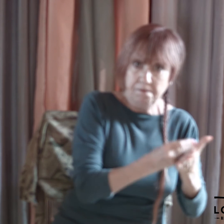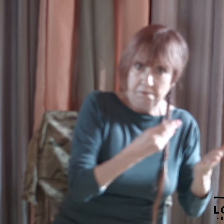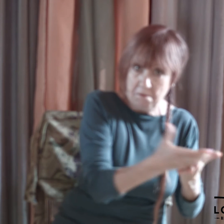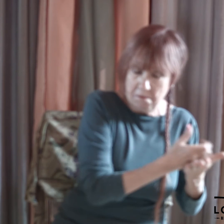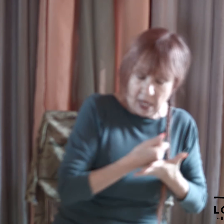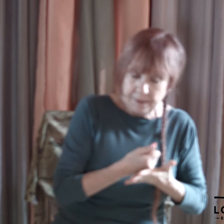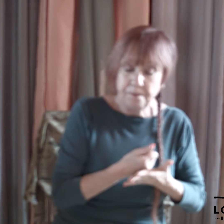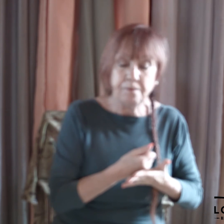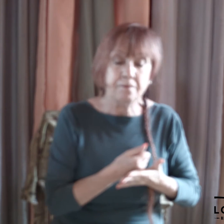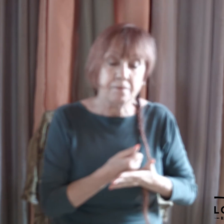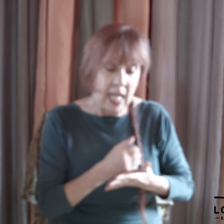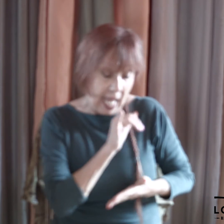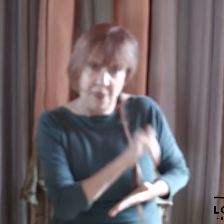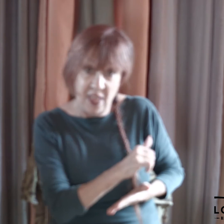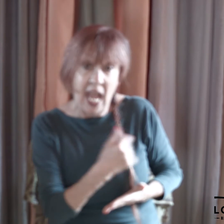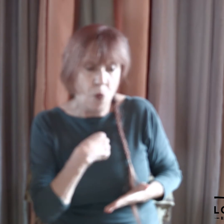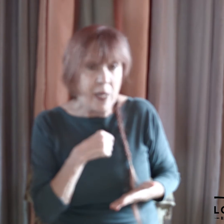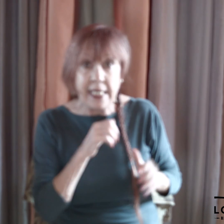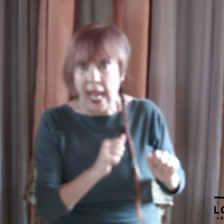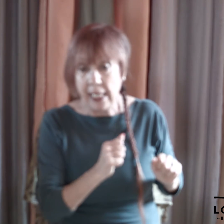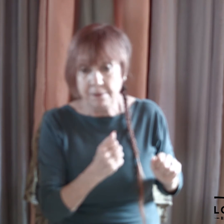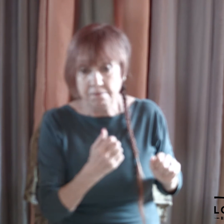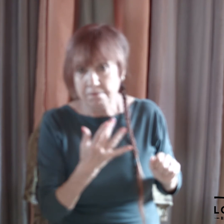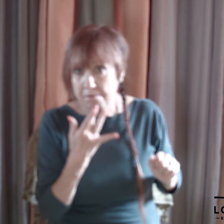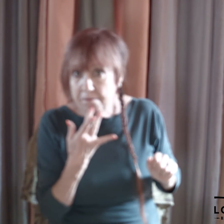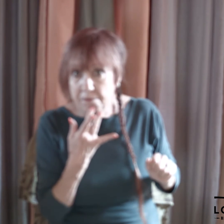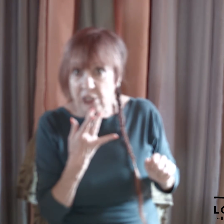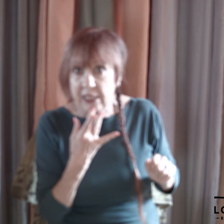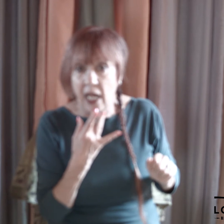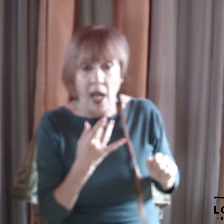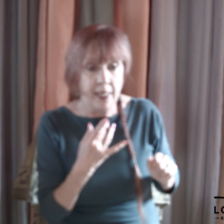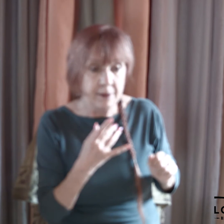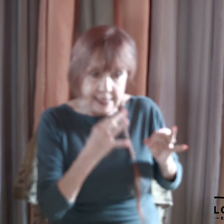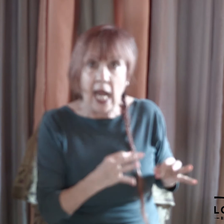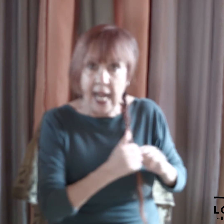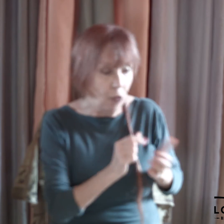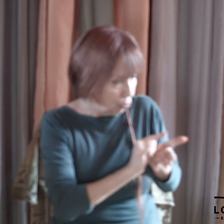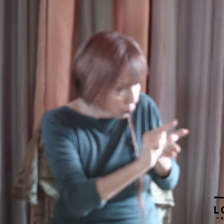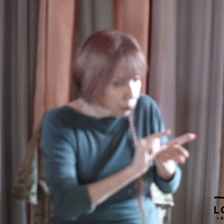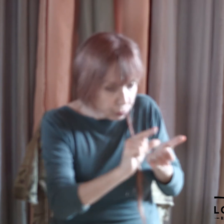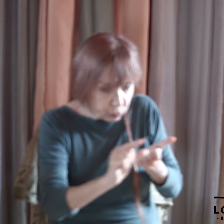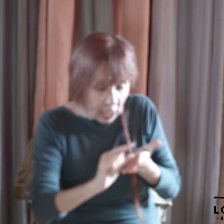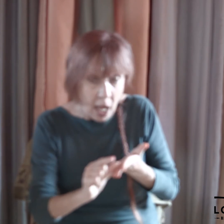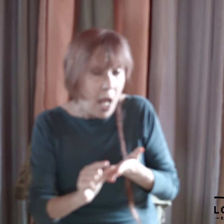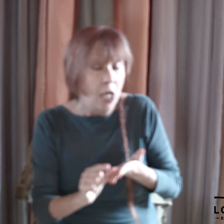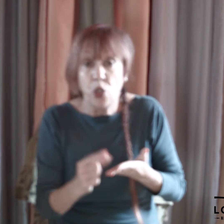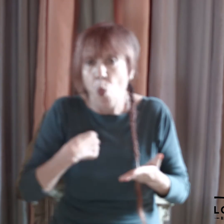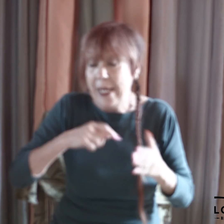revenue, and that we allocate specifically on our own. And whether we do it to the sheriff's